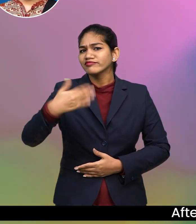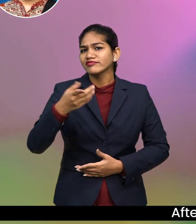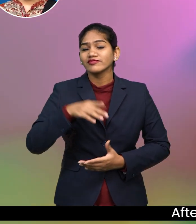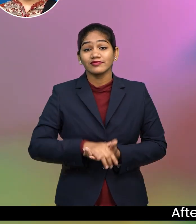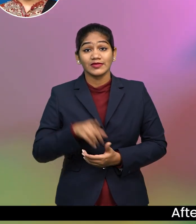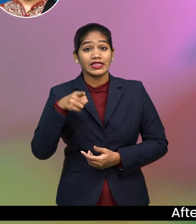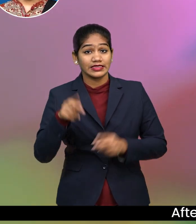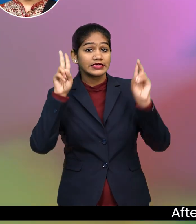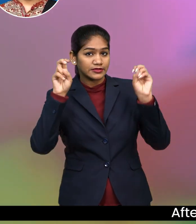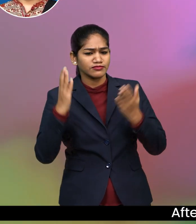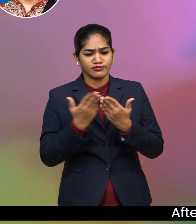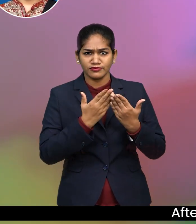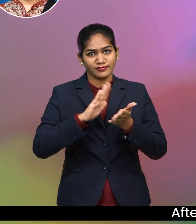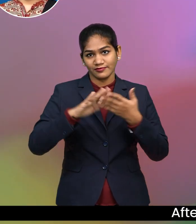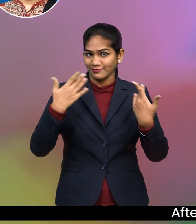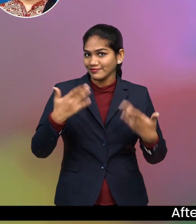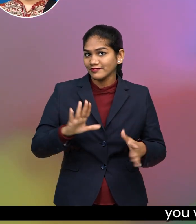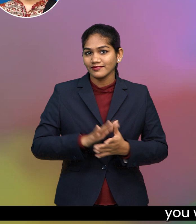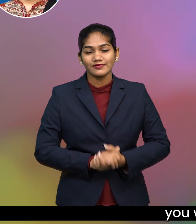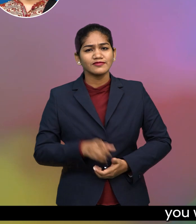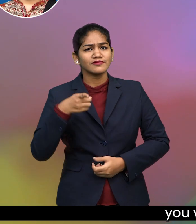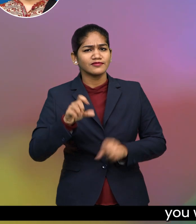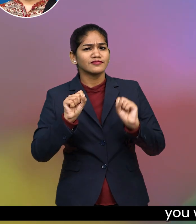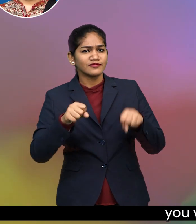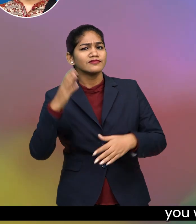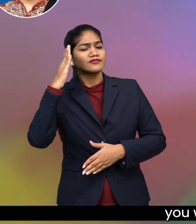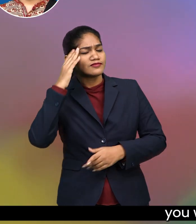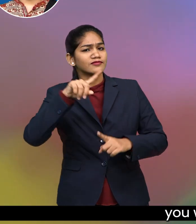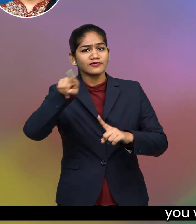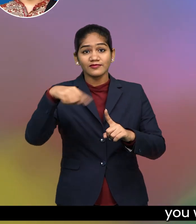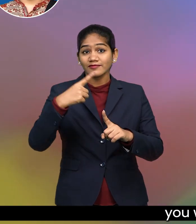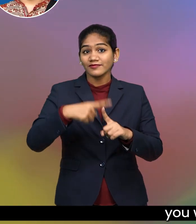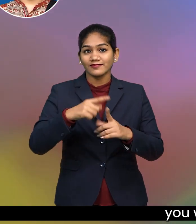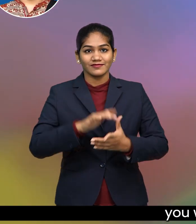After studying this topic, you will be knowing about